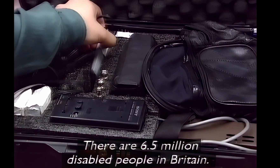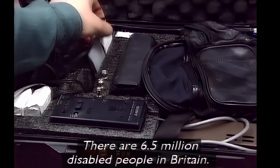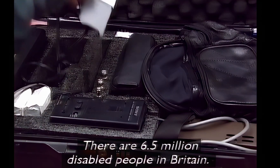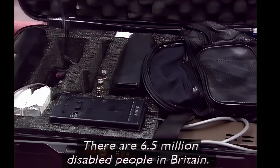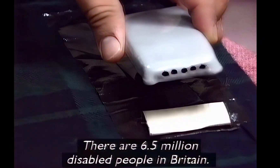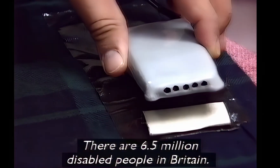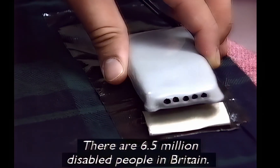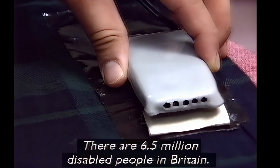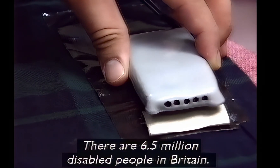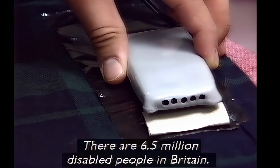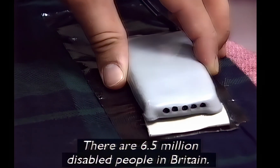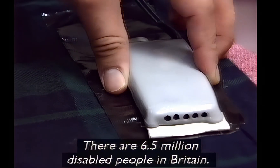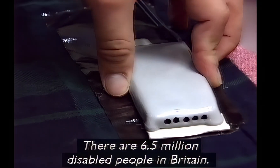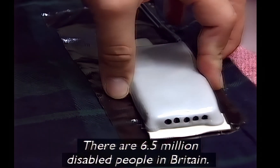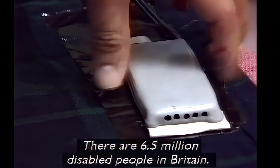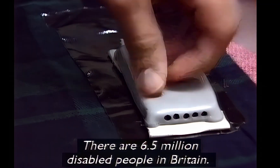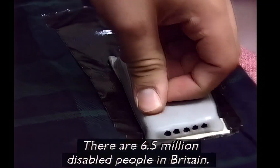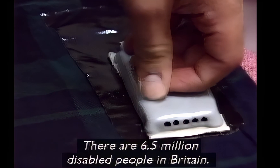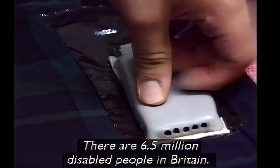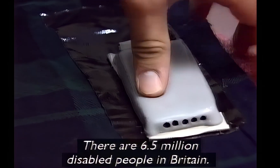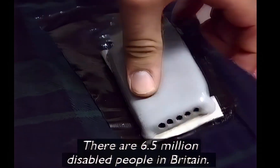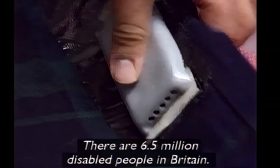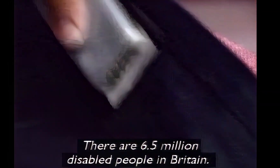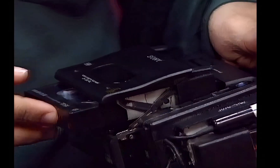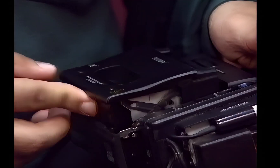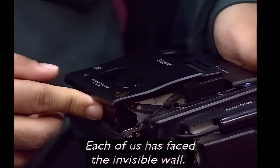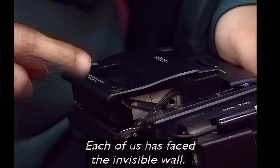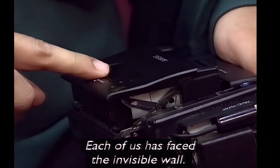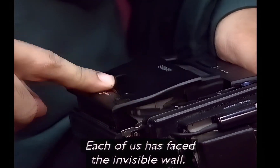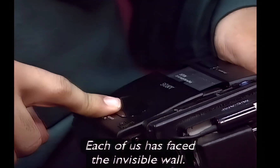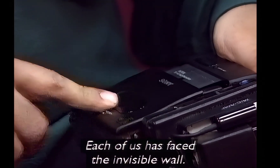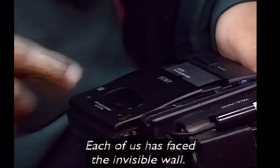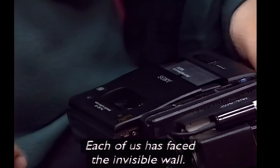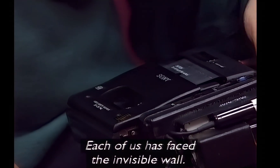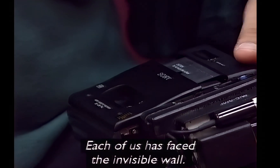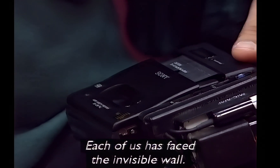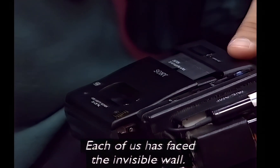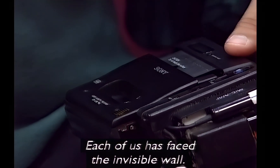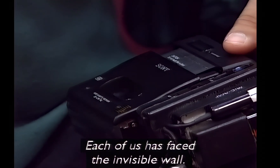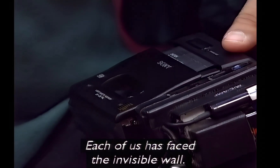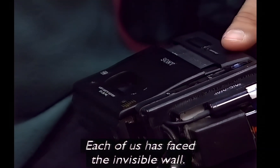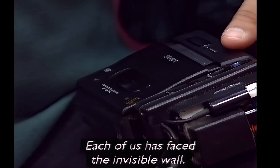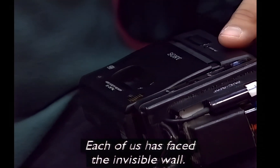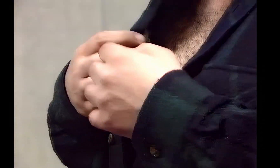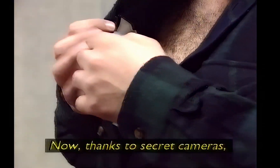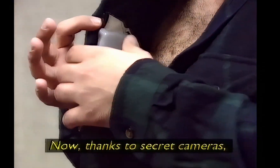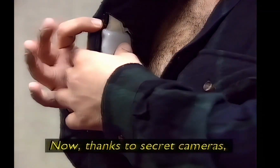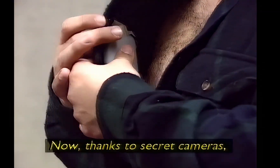There are 6.5 million disabled people in Britain. Each of us has faced the invisible wall. Now, thanks to the latest